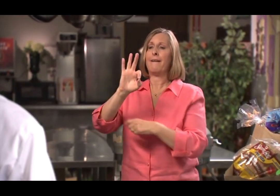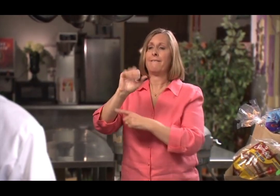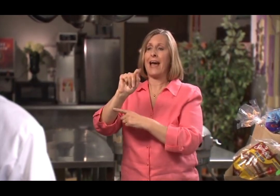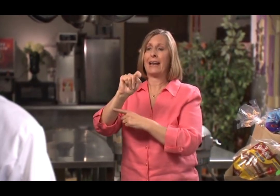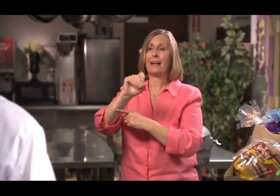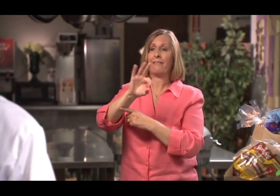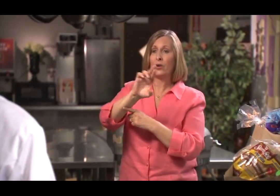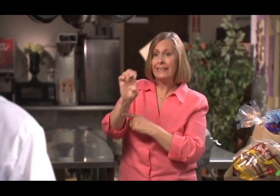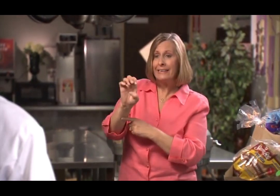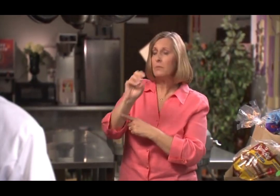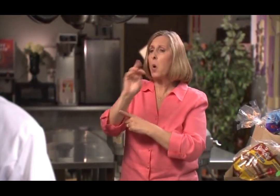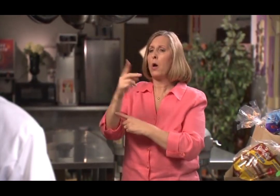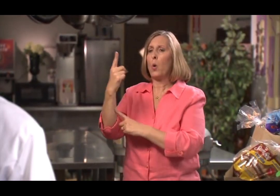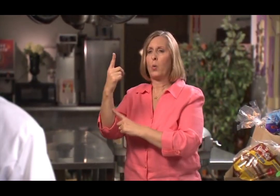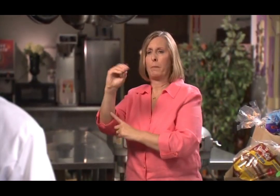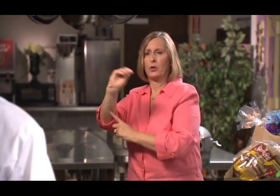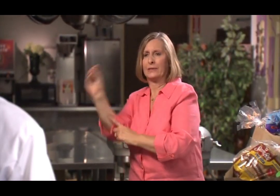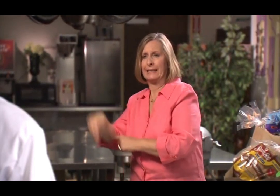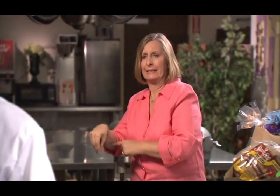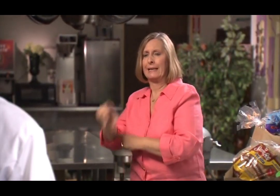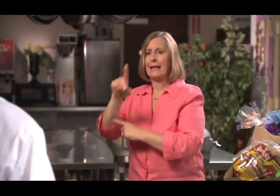or 1% dairy products.